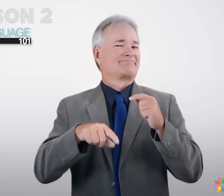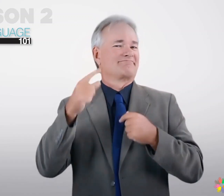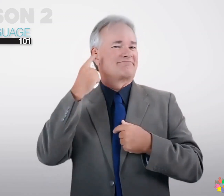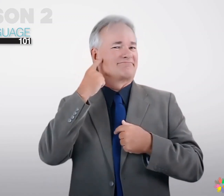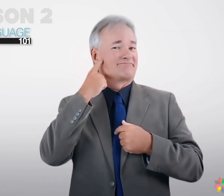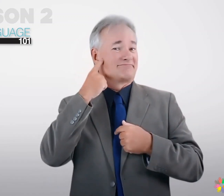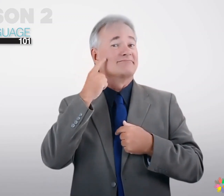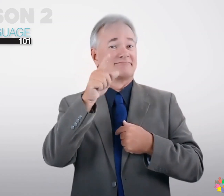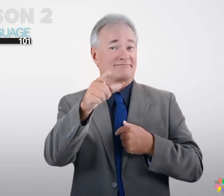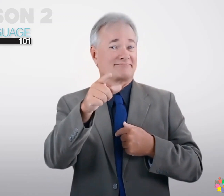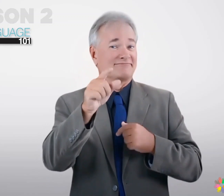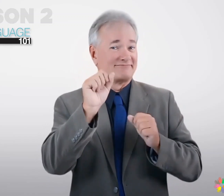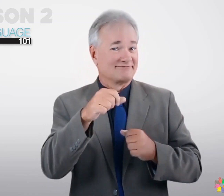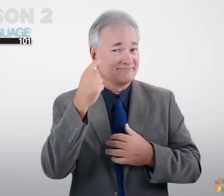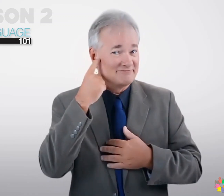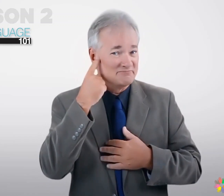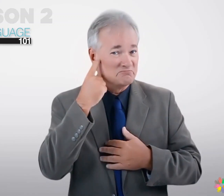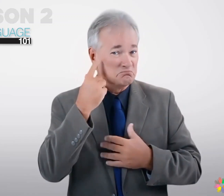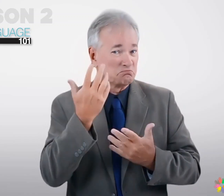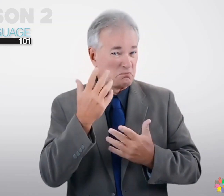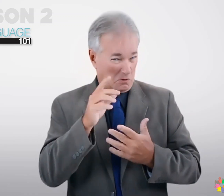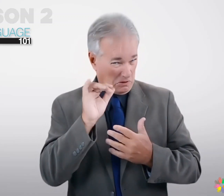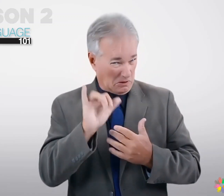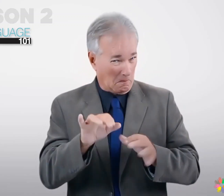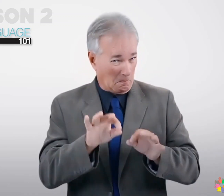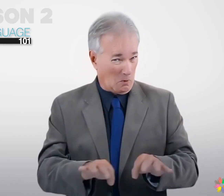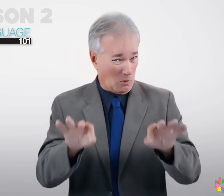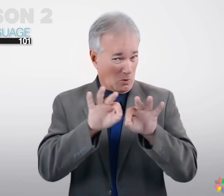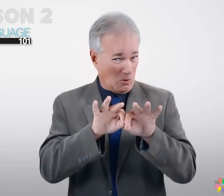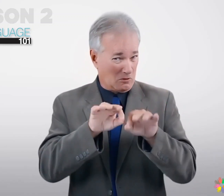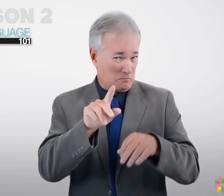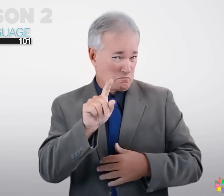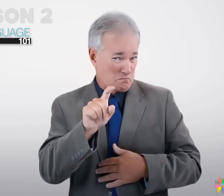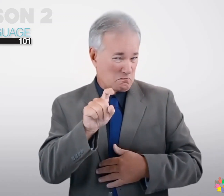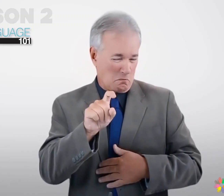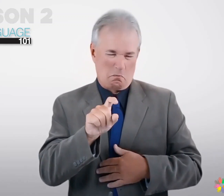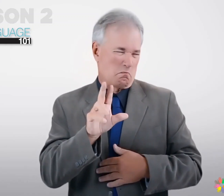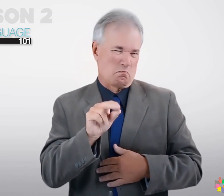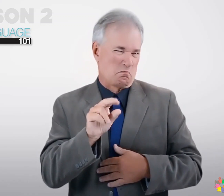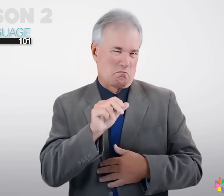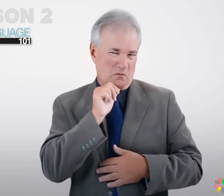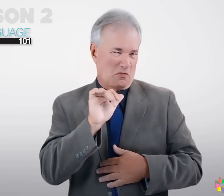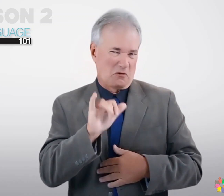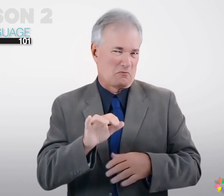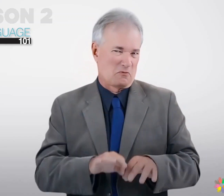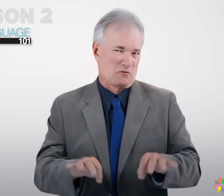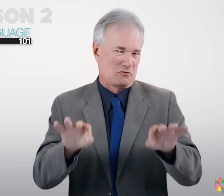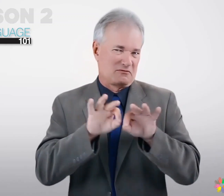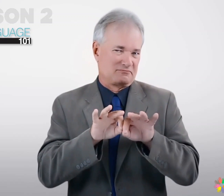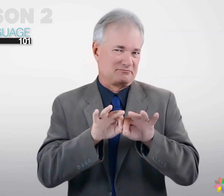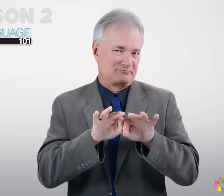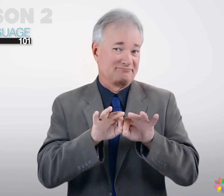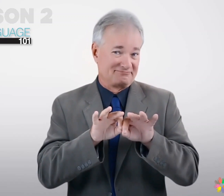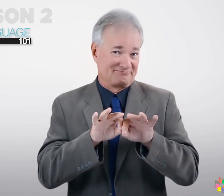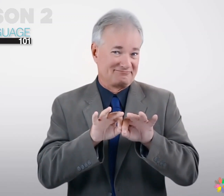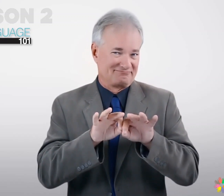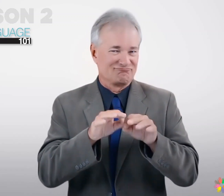deaf. I just can't hear. So is it really that important? Is it that big of a deal? No, it's not that